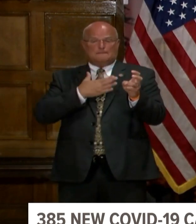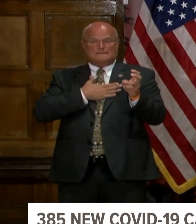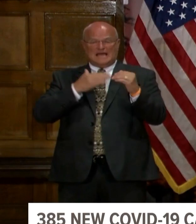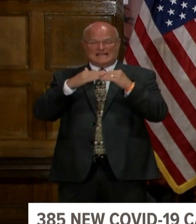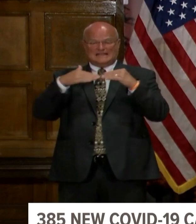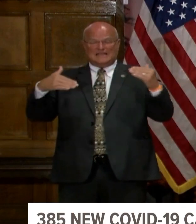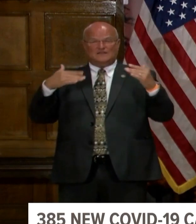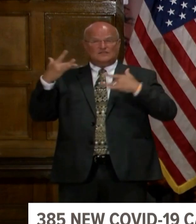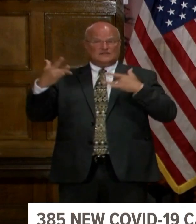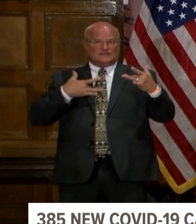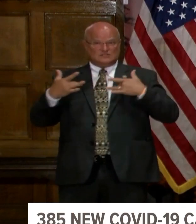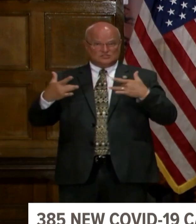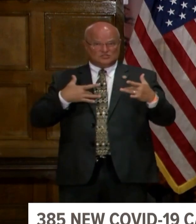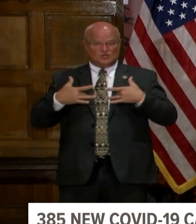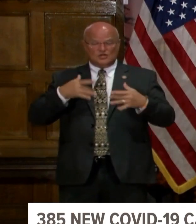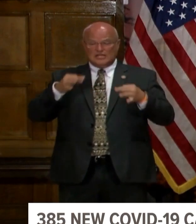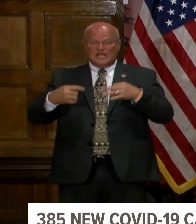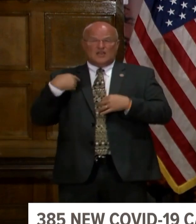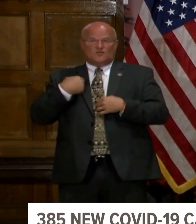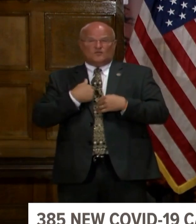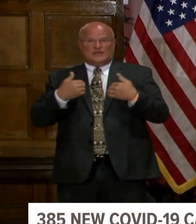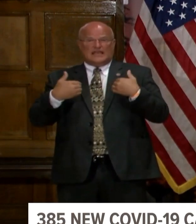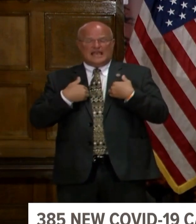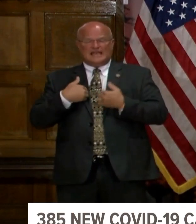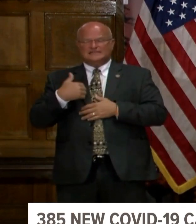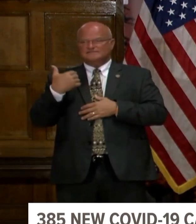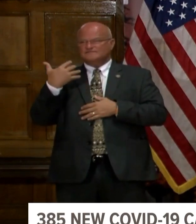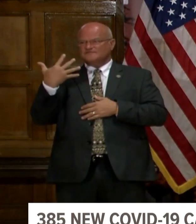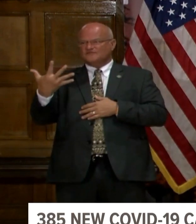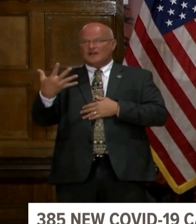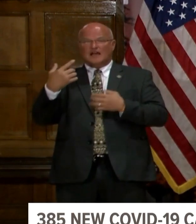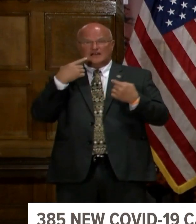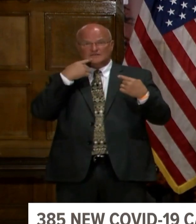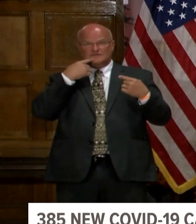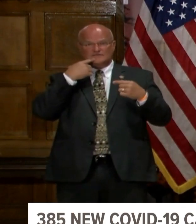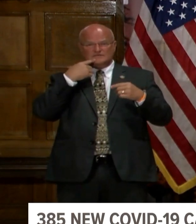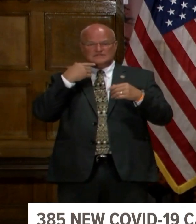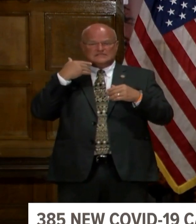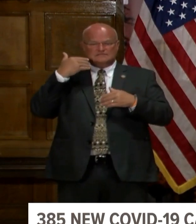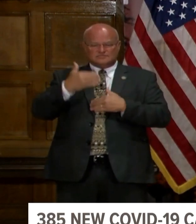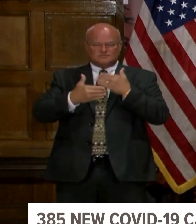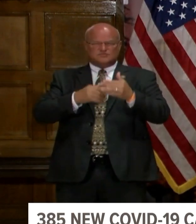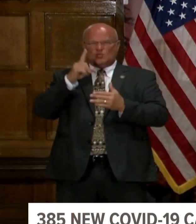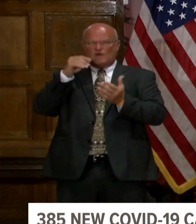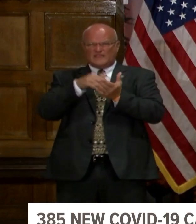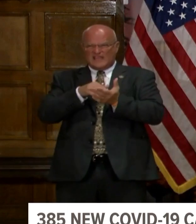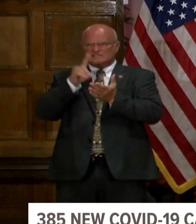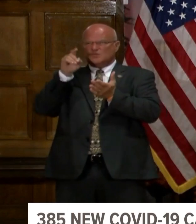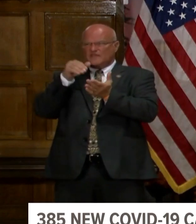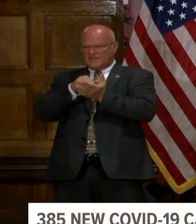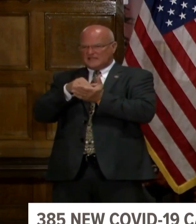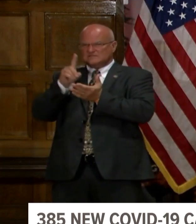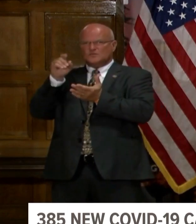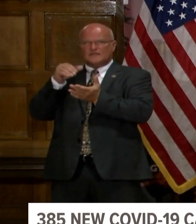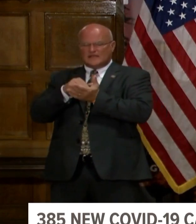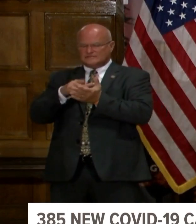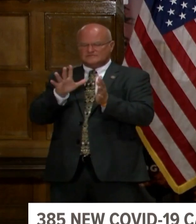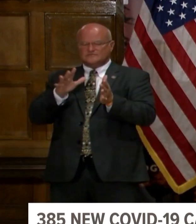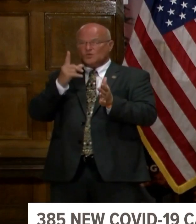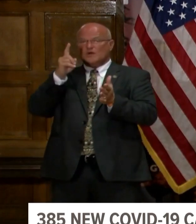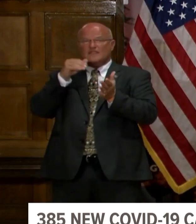level of worry, if we would have had 5 successive days of 1,000 tests